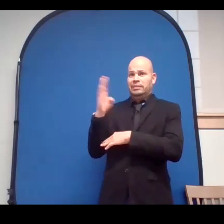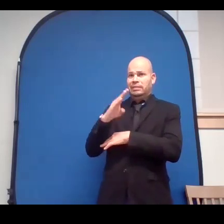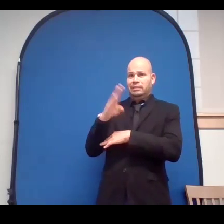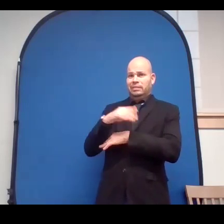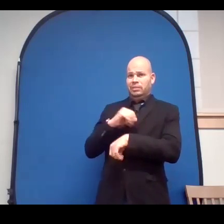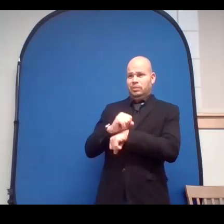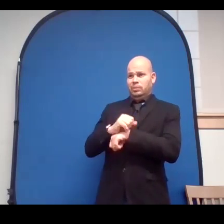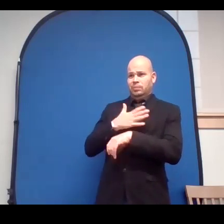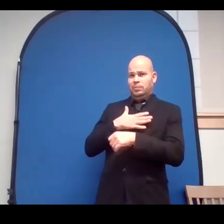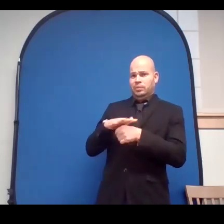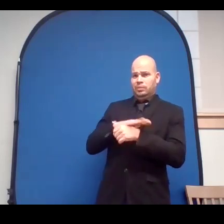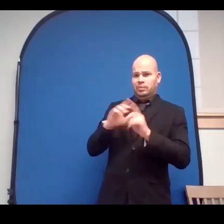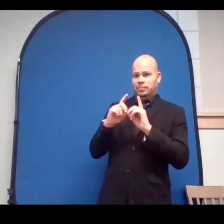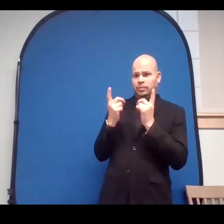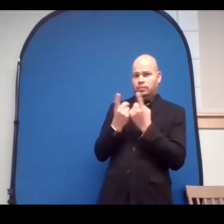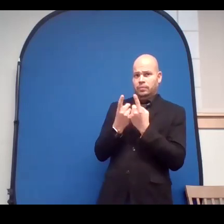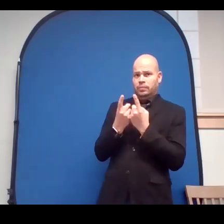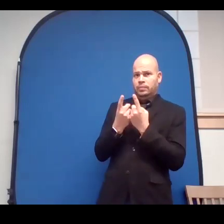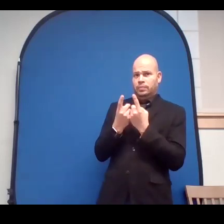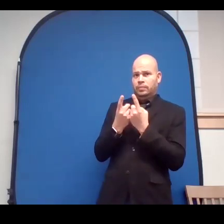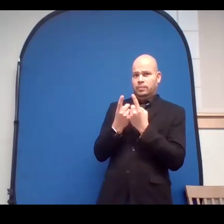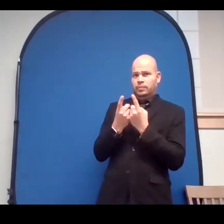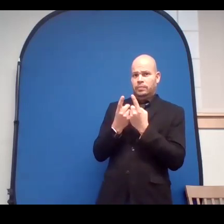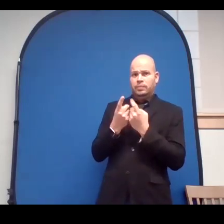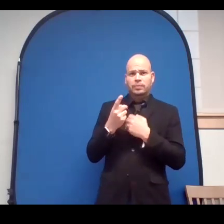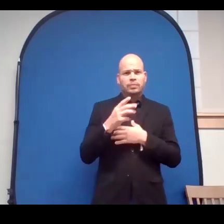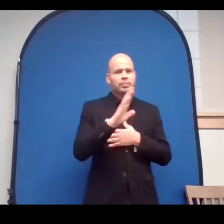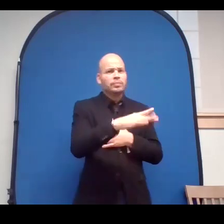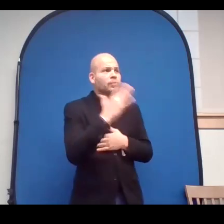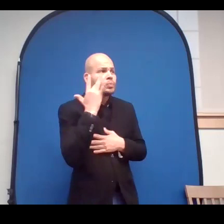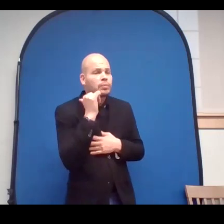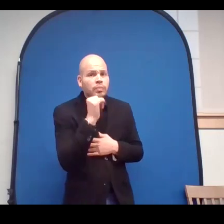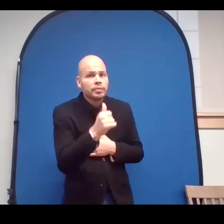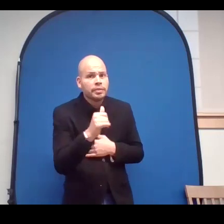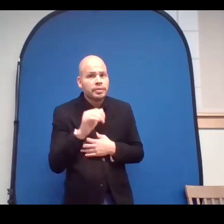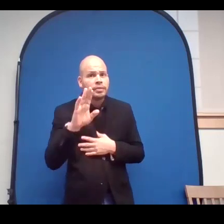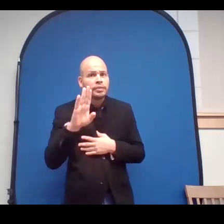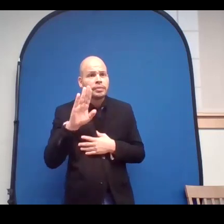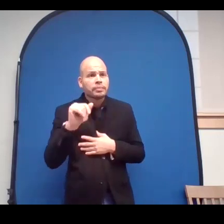Deputy Bagley no longer involved? He still would have been.